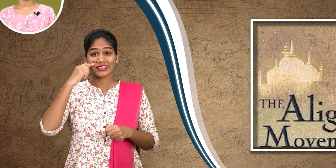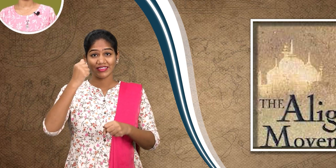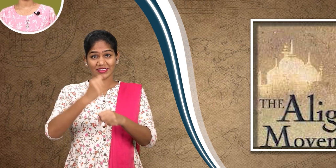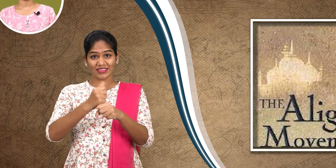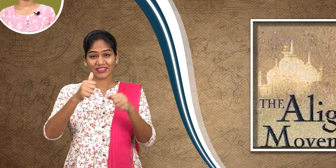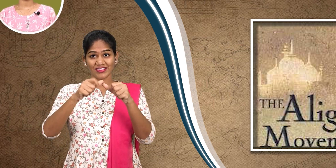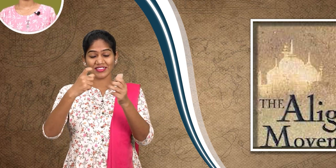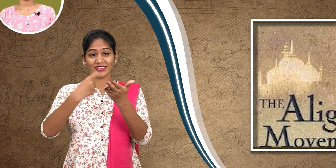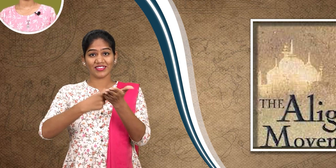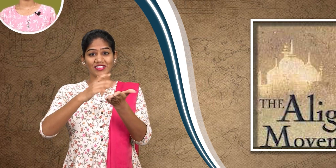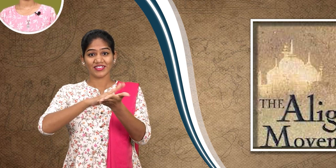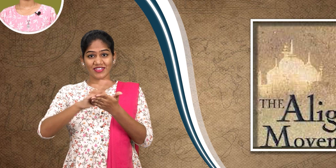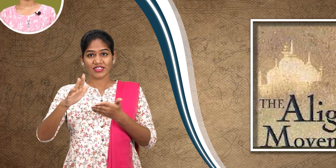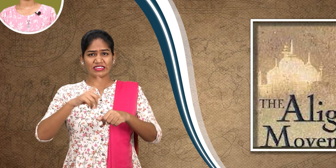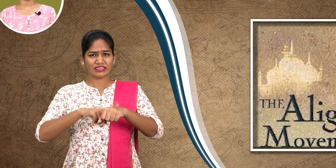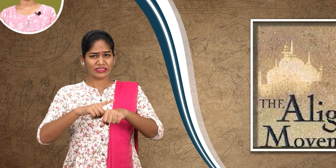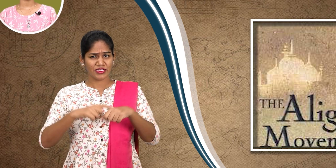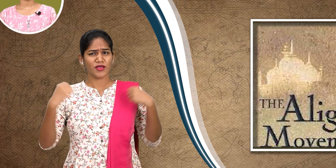movement.